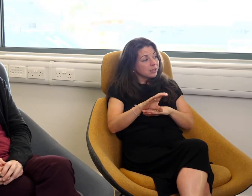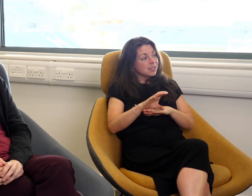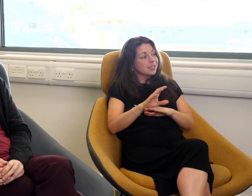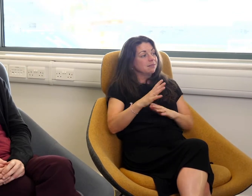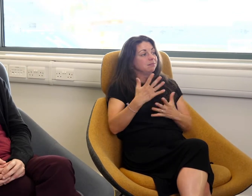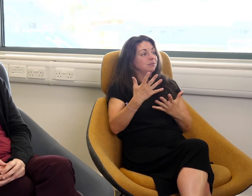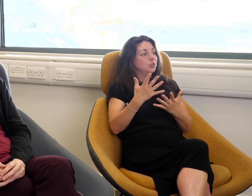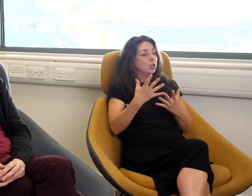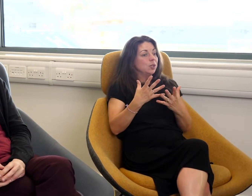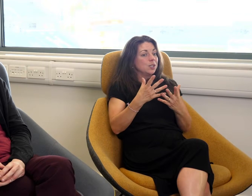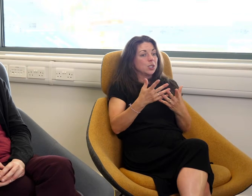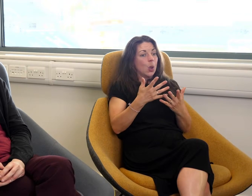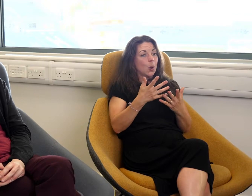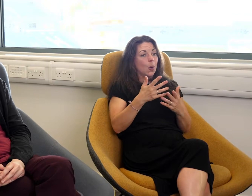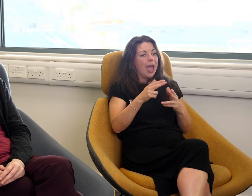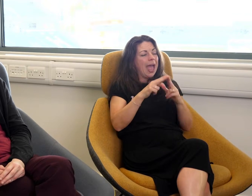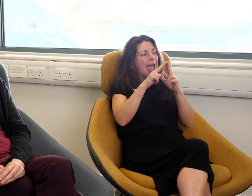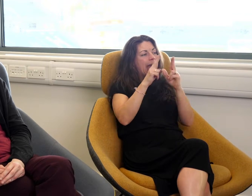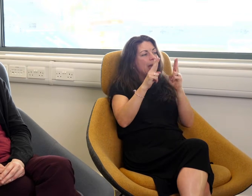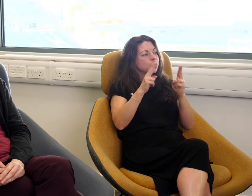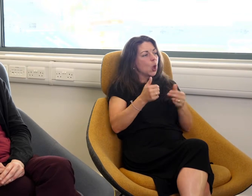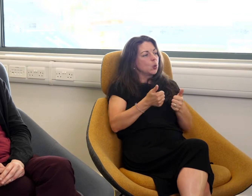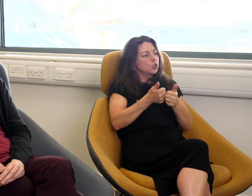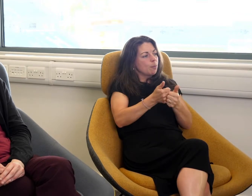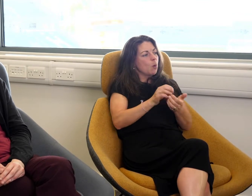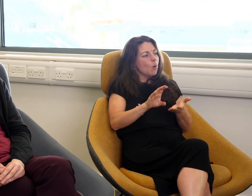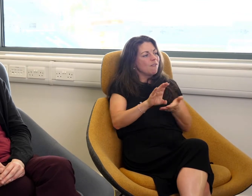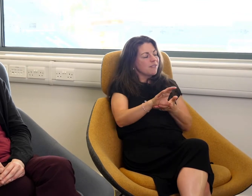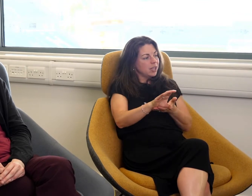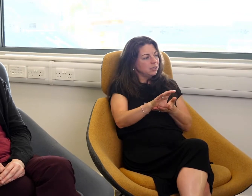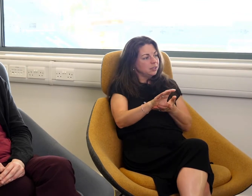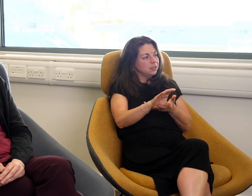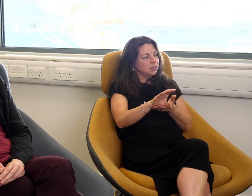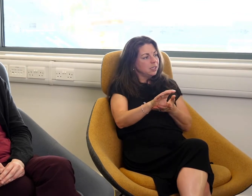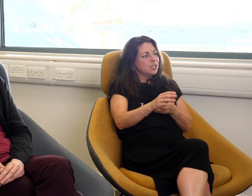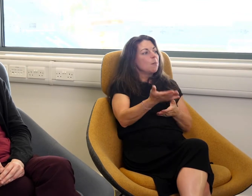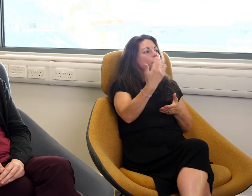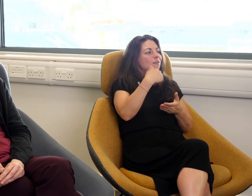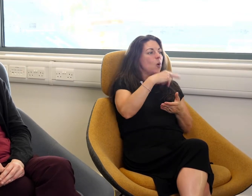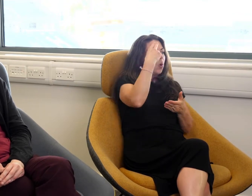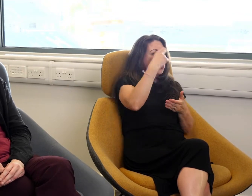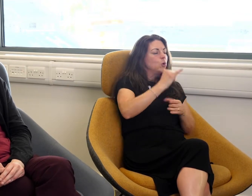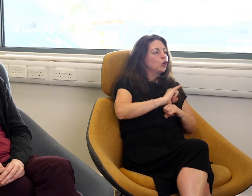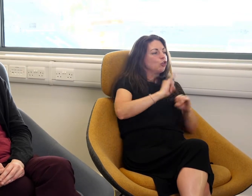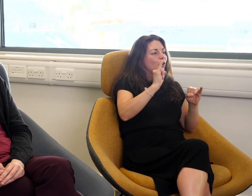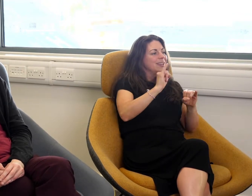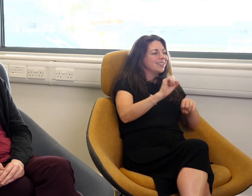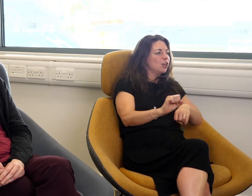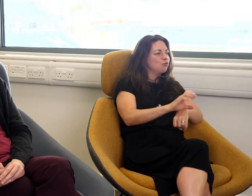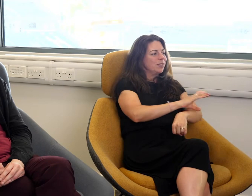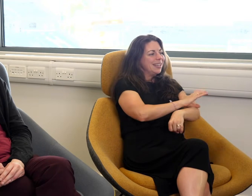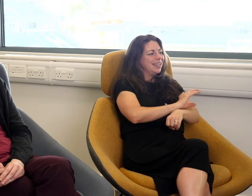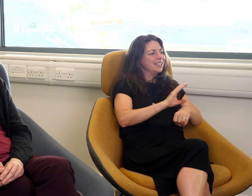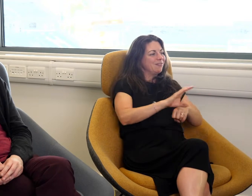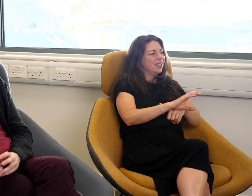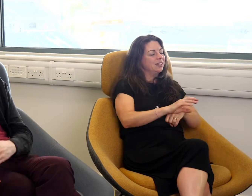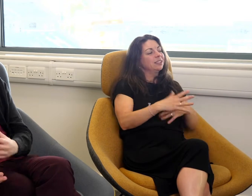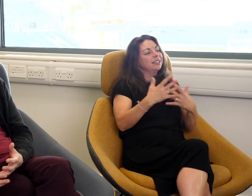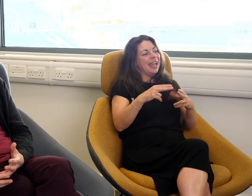was something called the Household Support Fund, which we've replaced with something called a Crisis and Resilience Fund, which councils can use to help people in